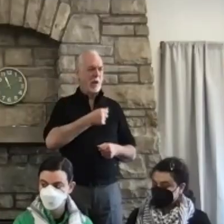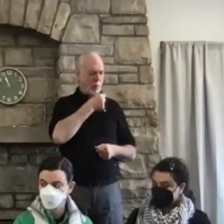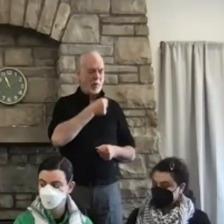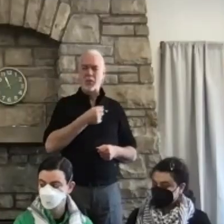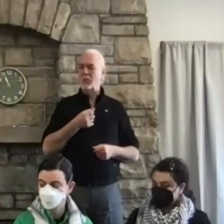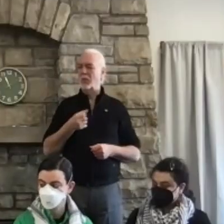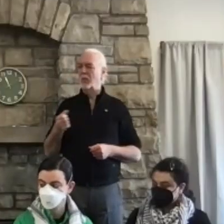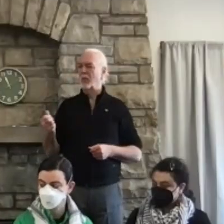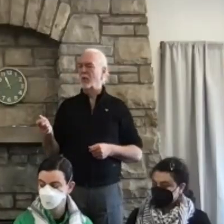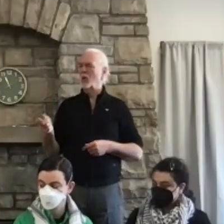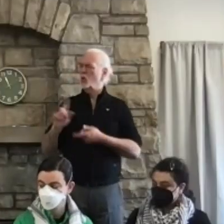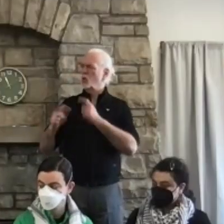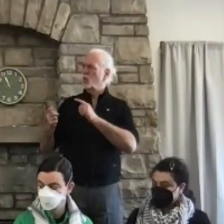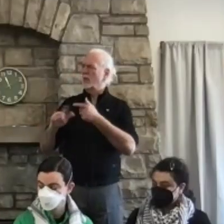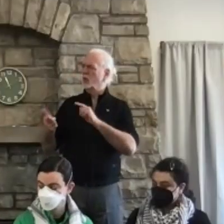yeah, that's true.